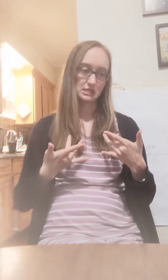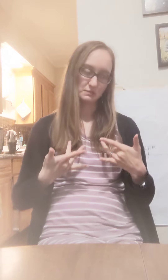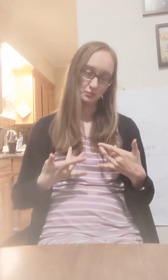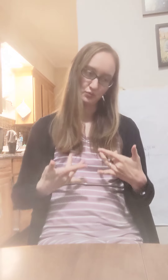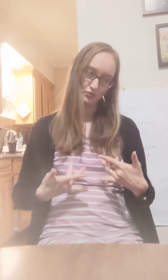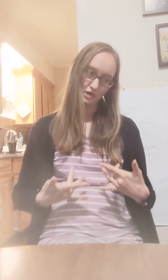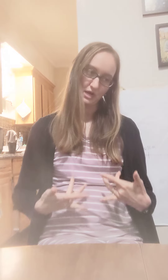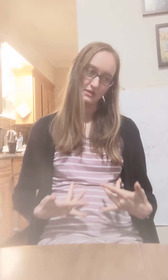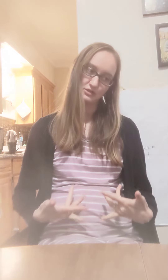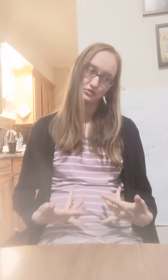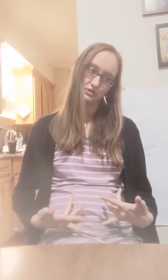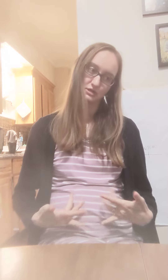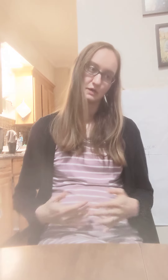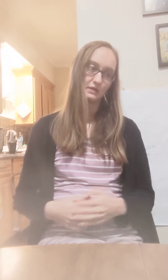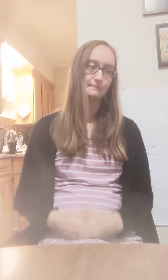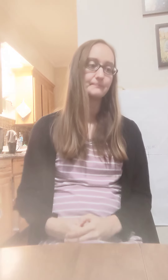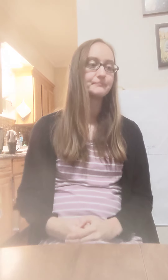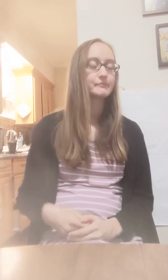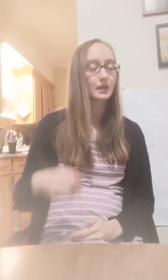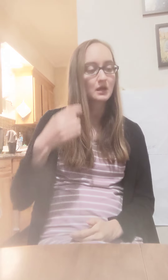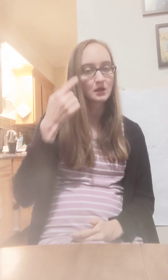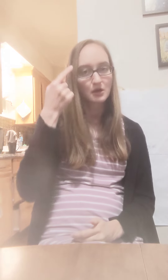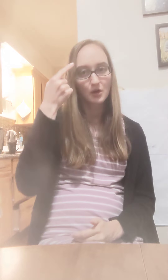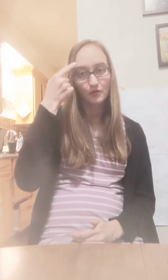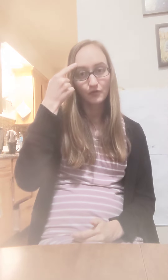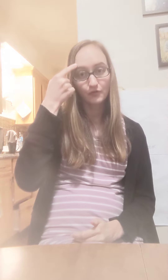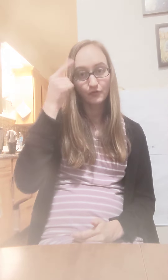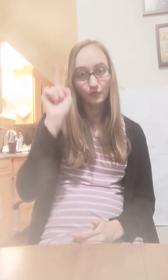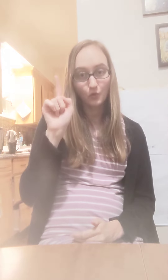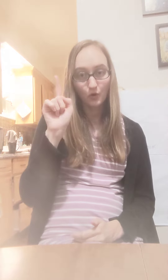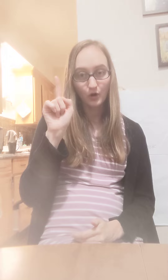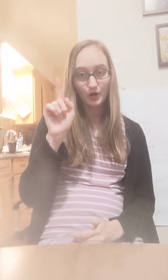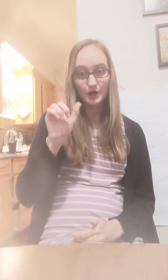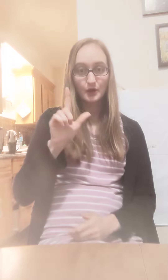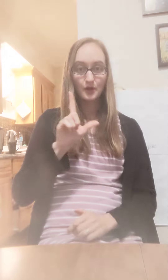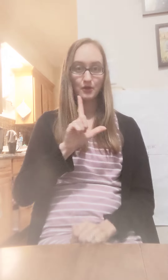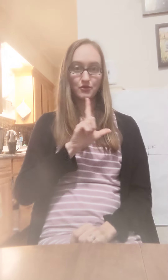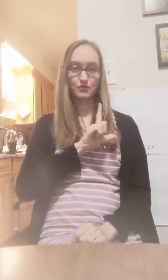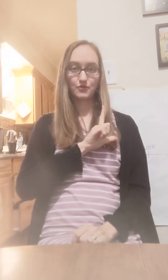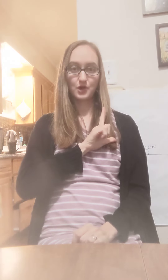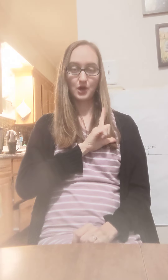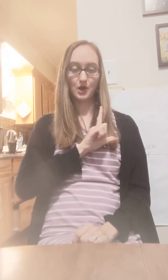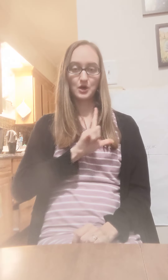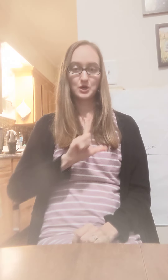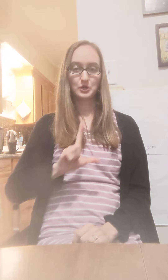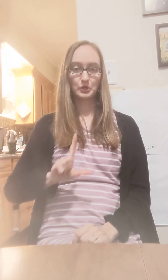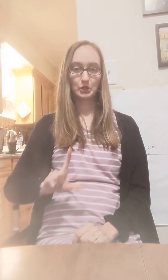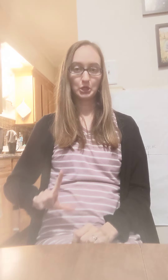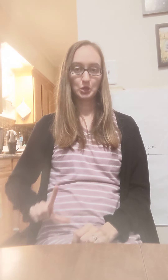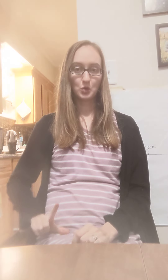depressed, or dismayed, for the Lord,